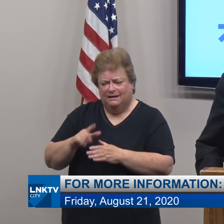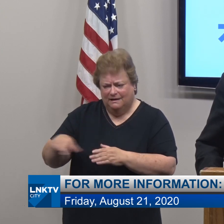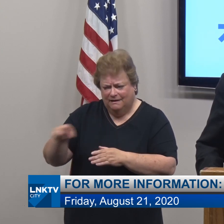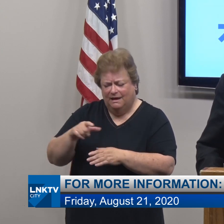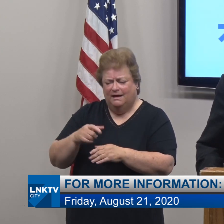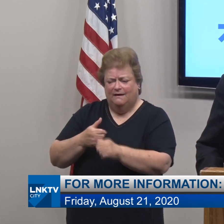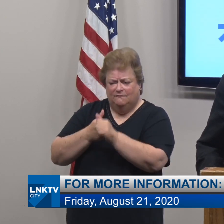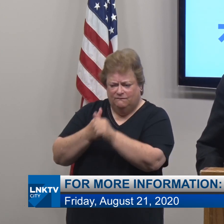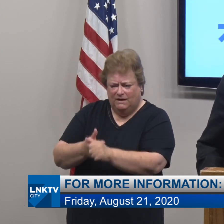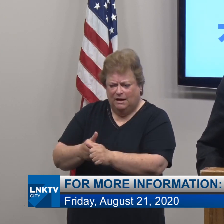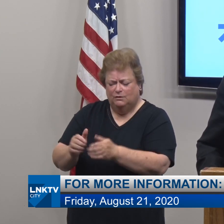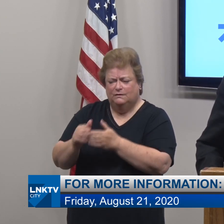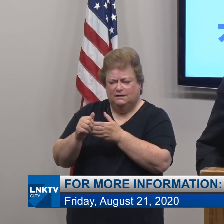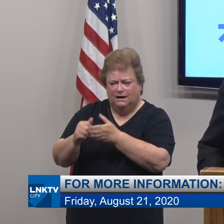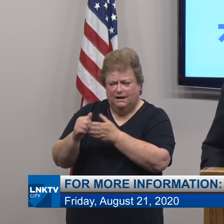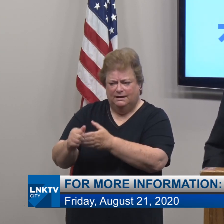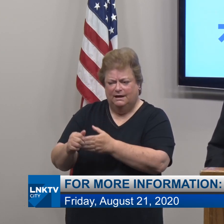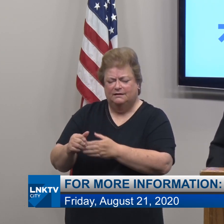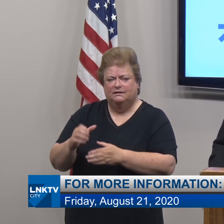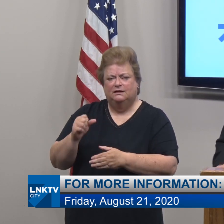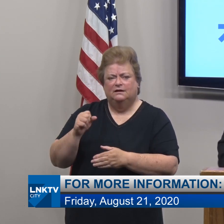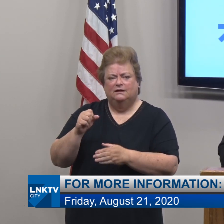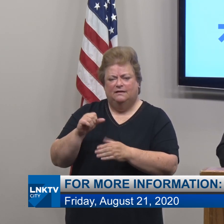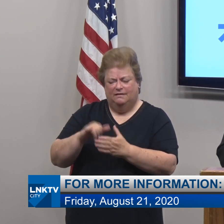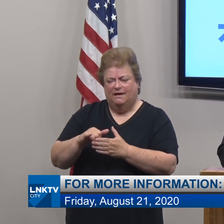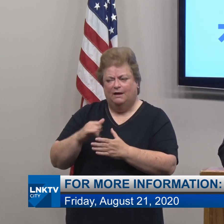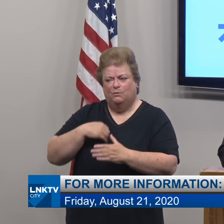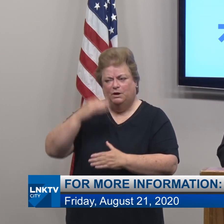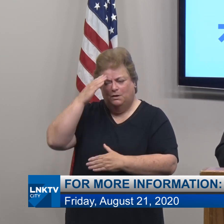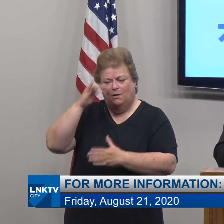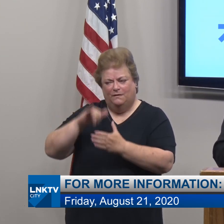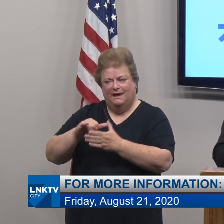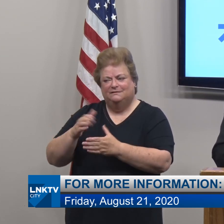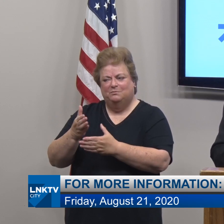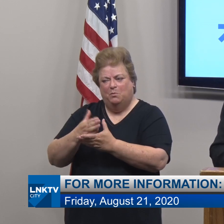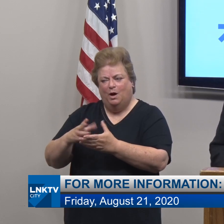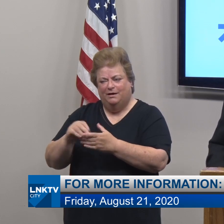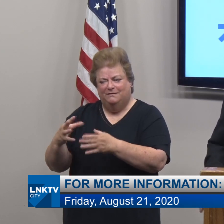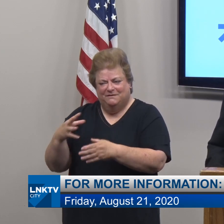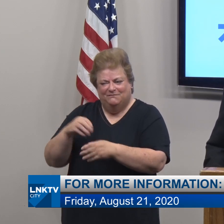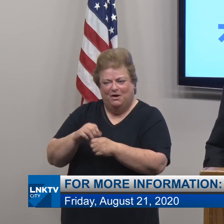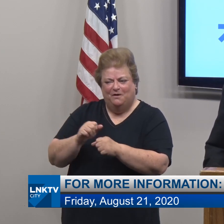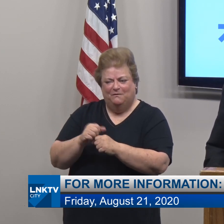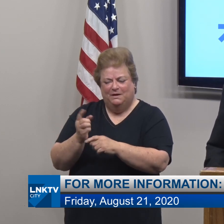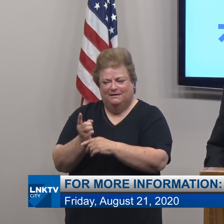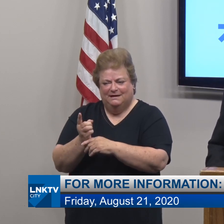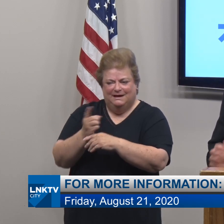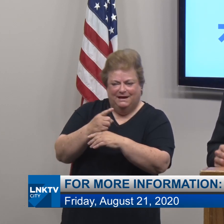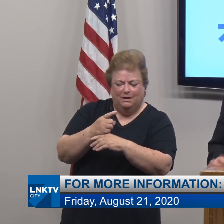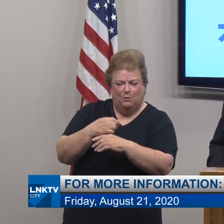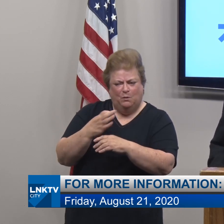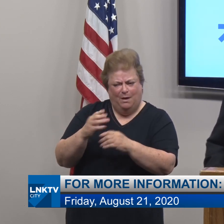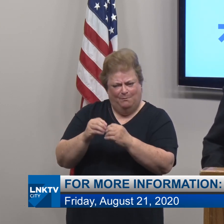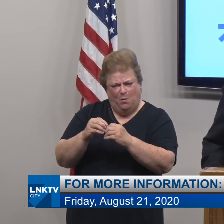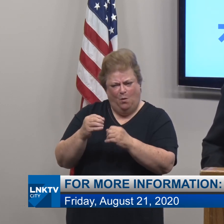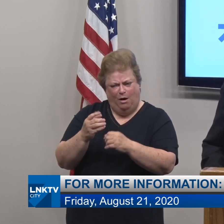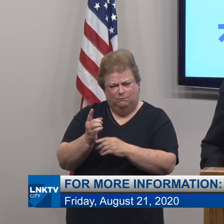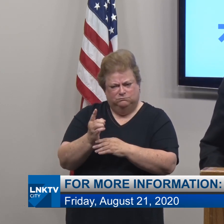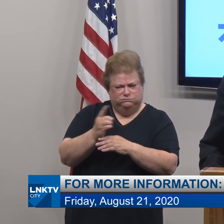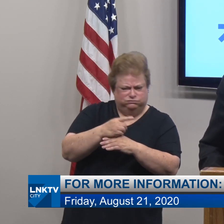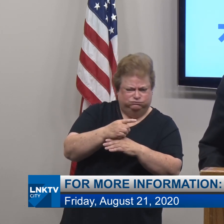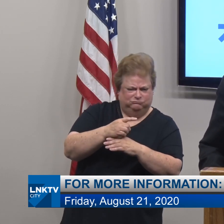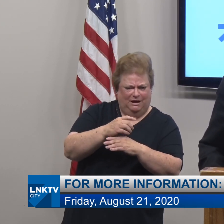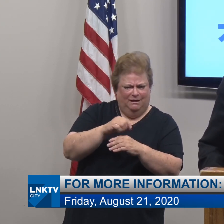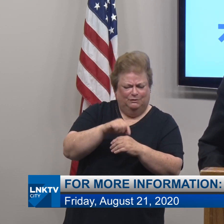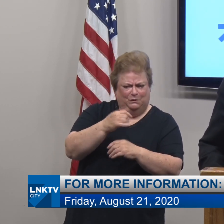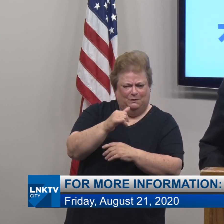big part of the risk dial coming down into the yellow, and we'd love nothing more than get to the lower end of the yellow and then hopefully to green,